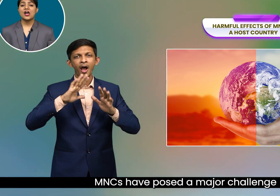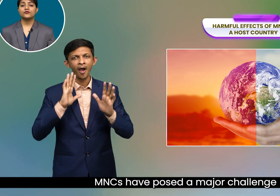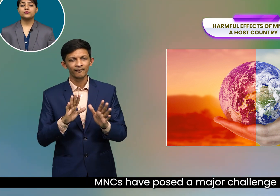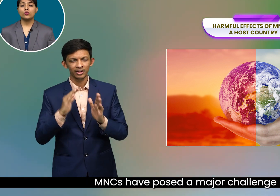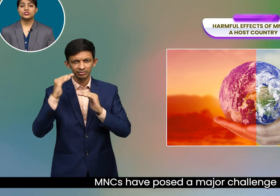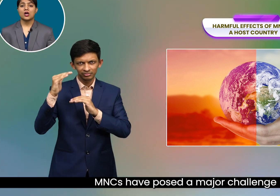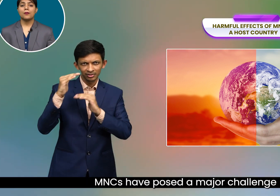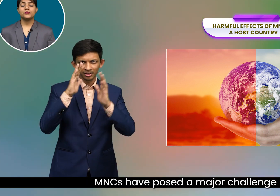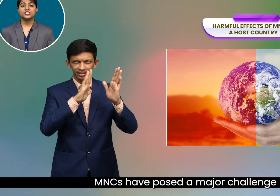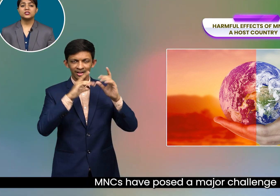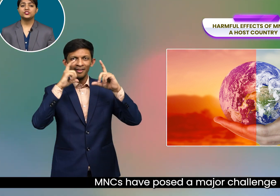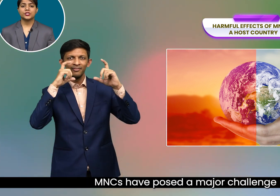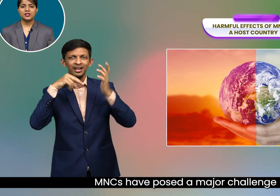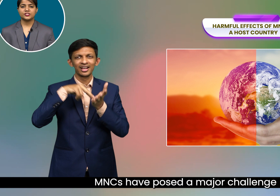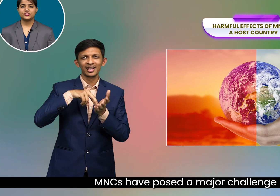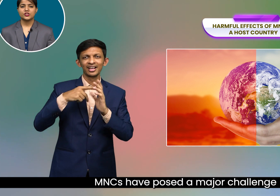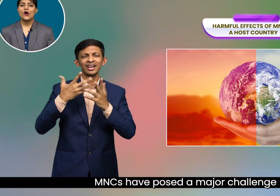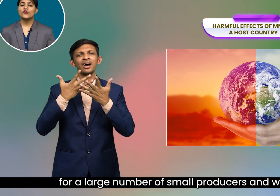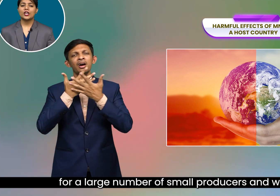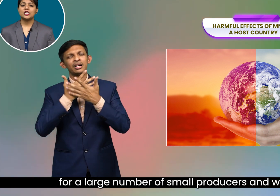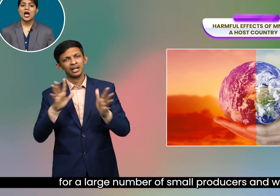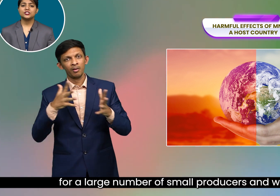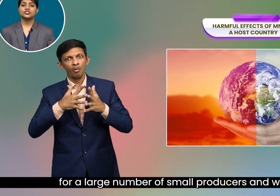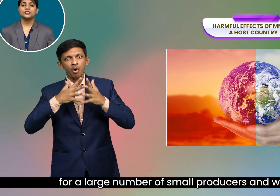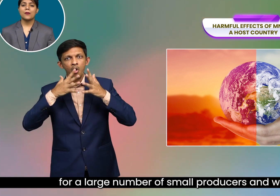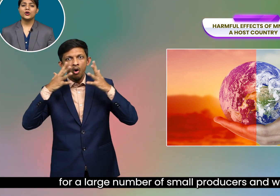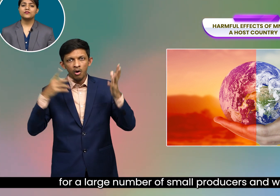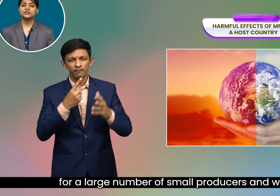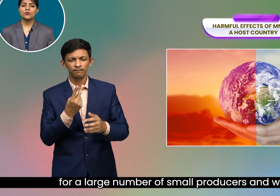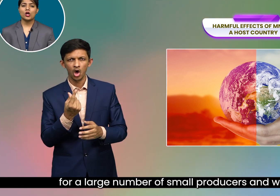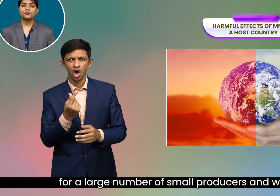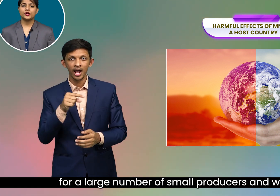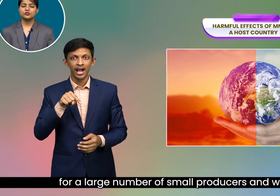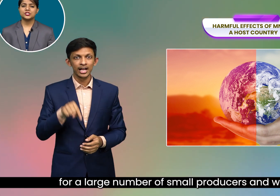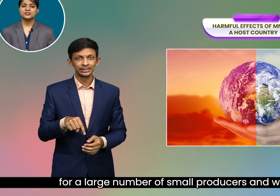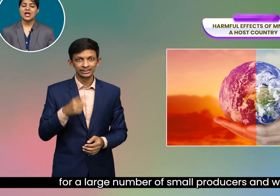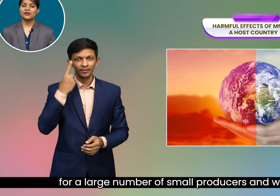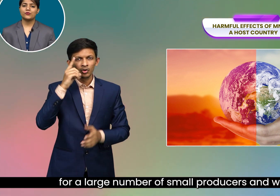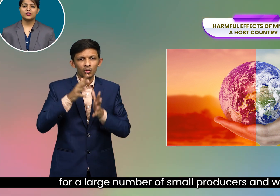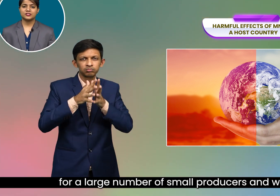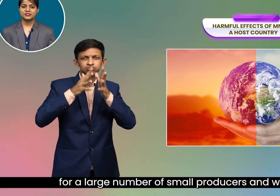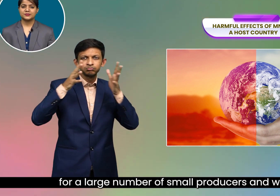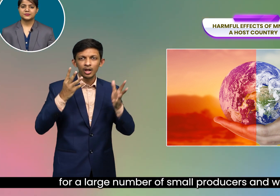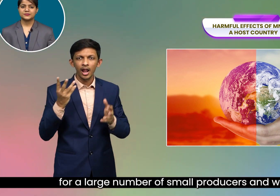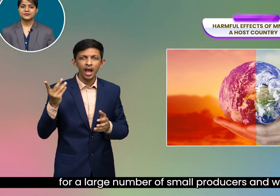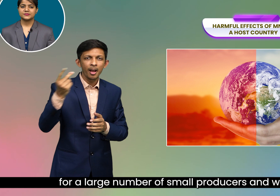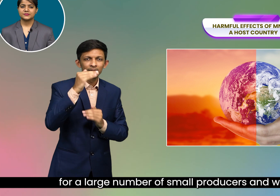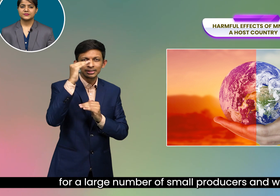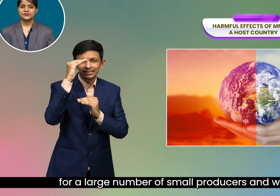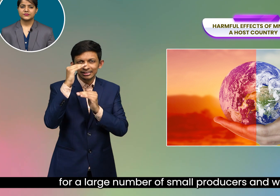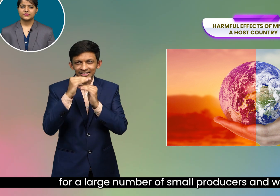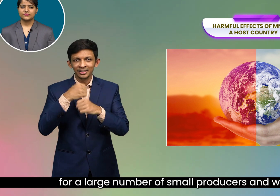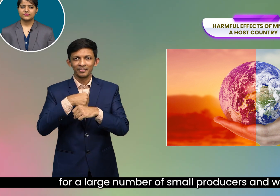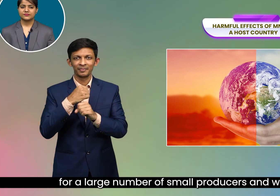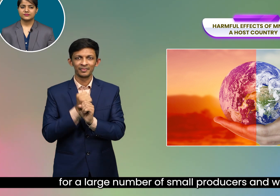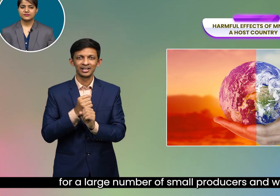MNCs have posed a major challenge for a large number of small producers and workers.